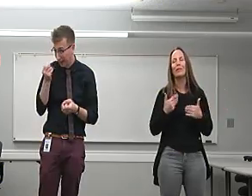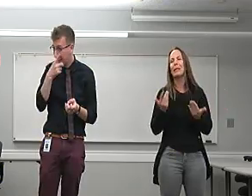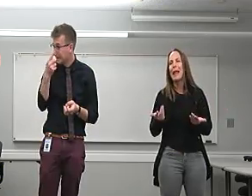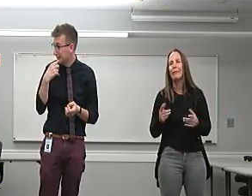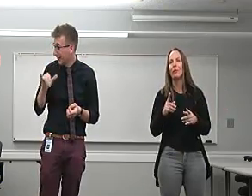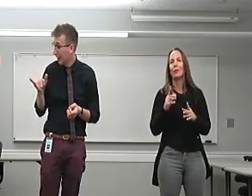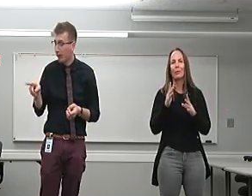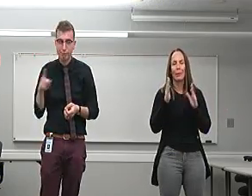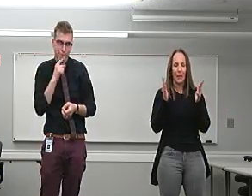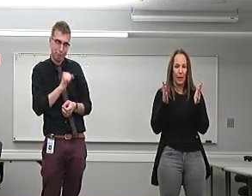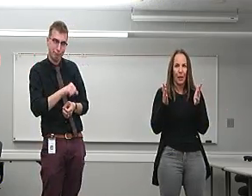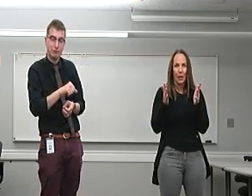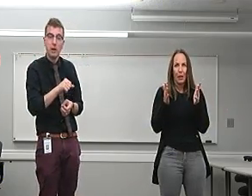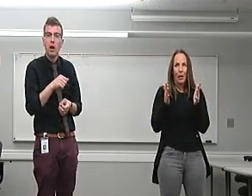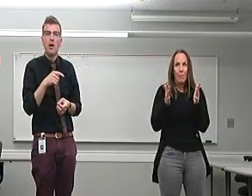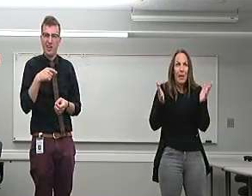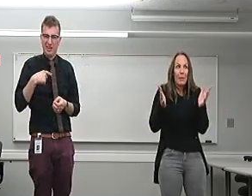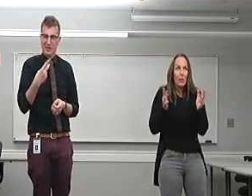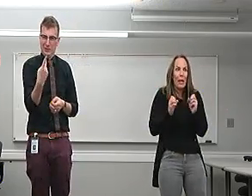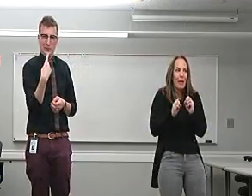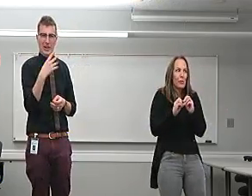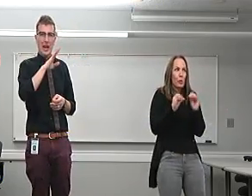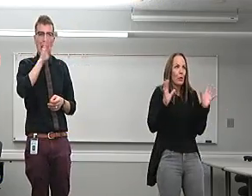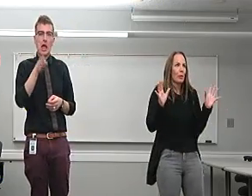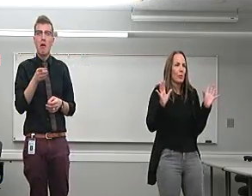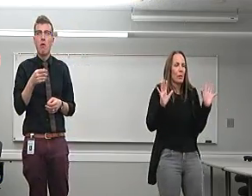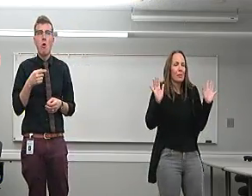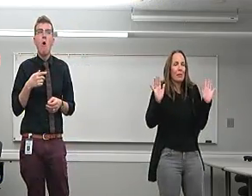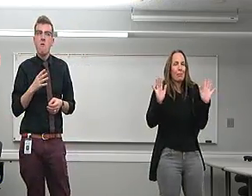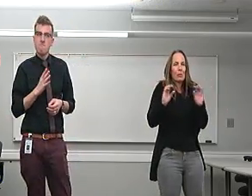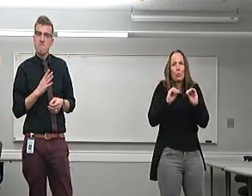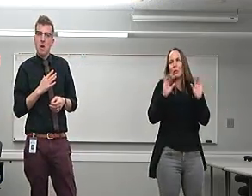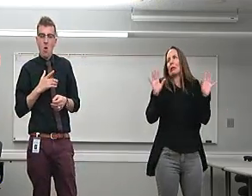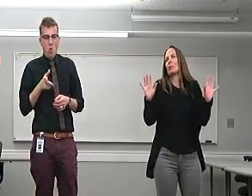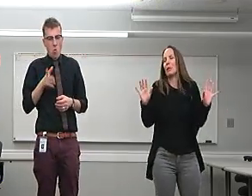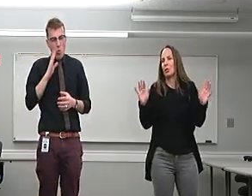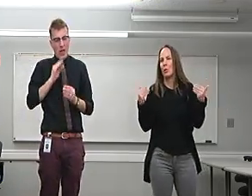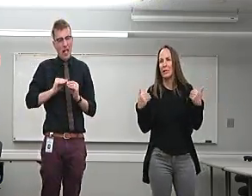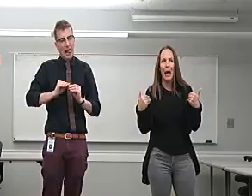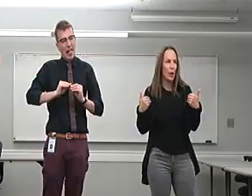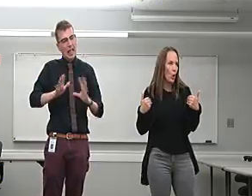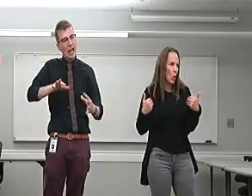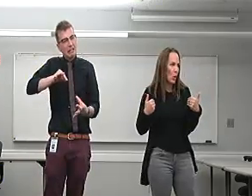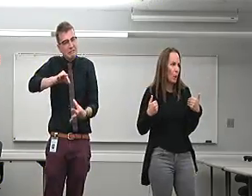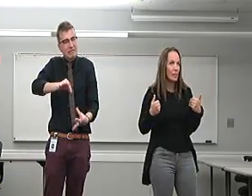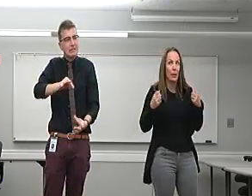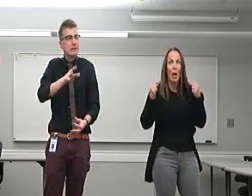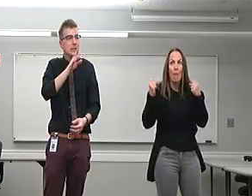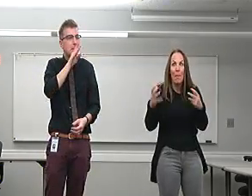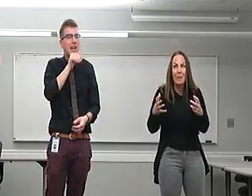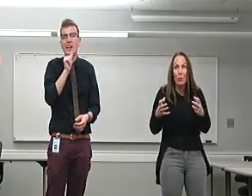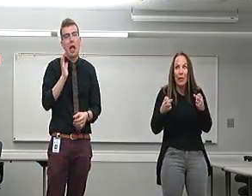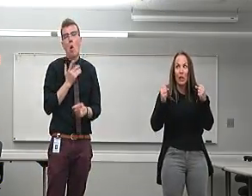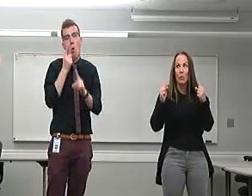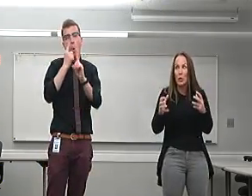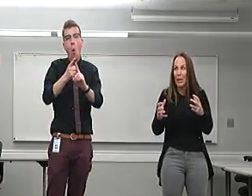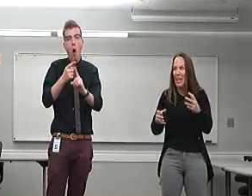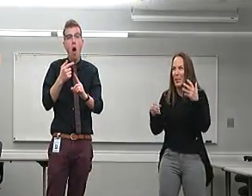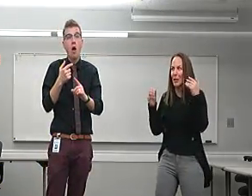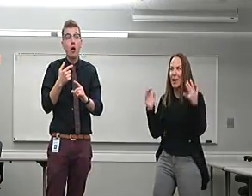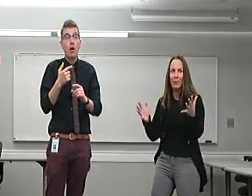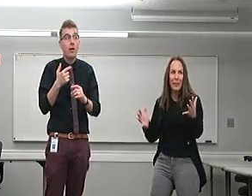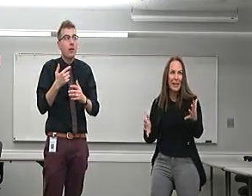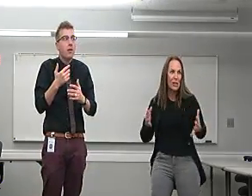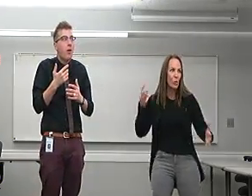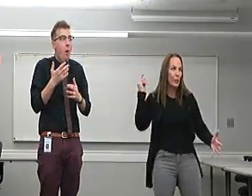been like, maybe you'll have super clear speech. That was not our goal. It was like, maybe we can communicate about everything and you'll be